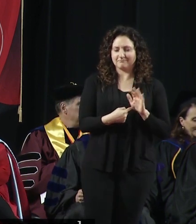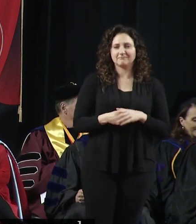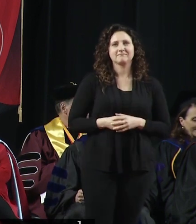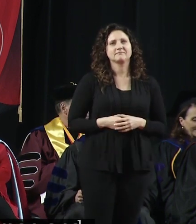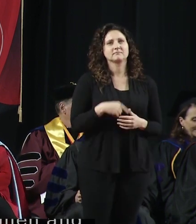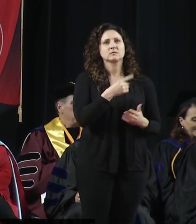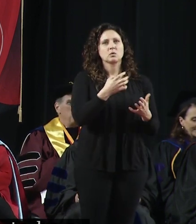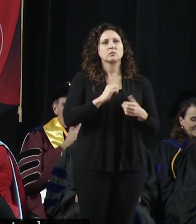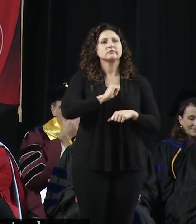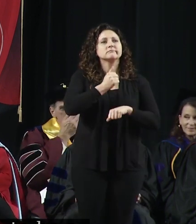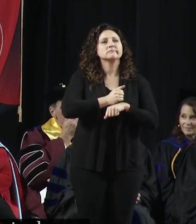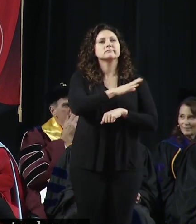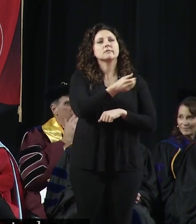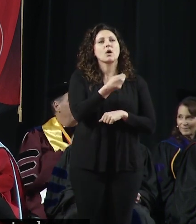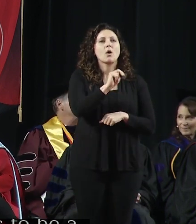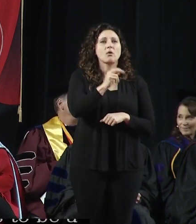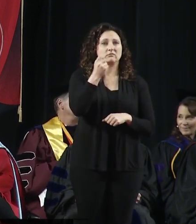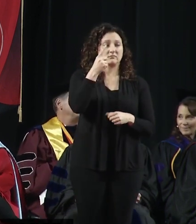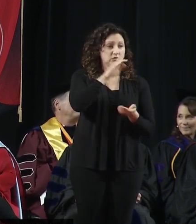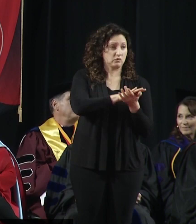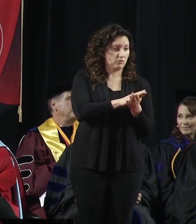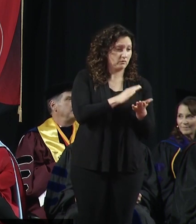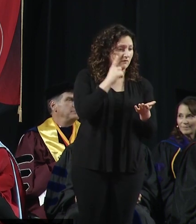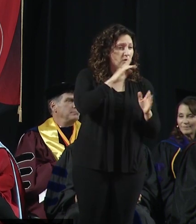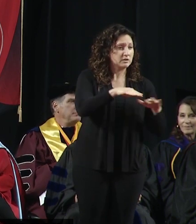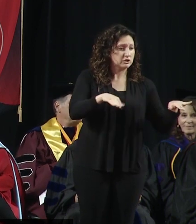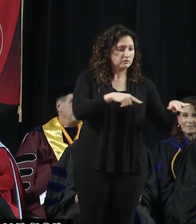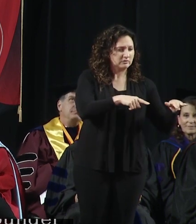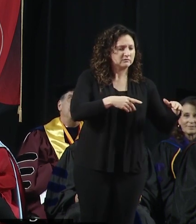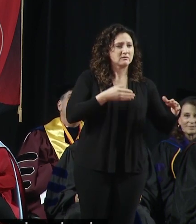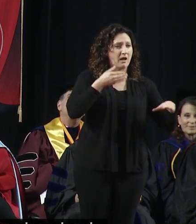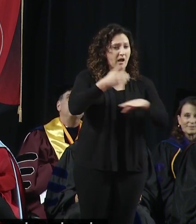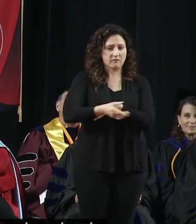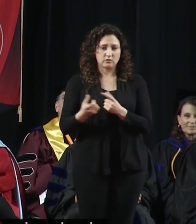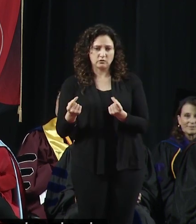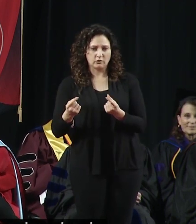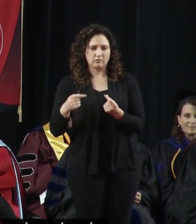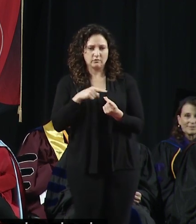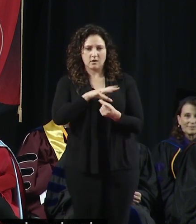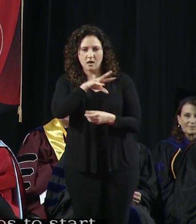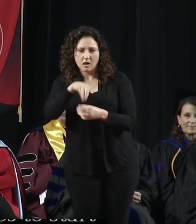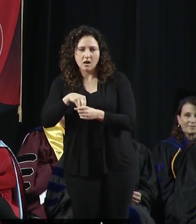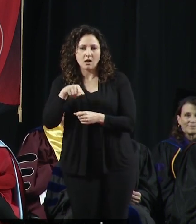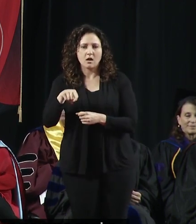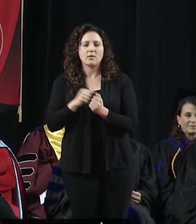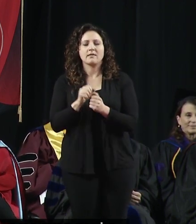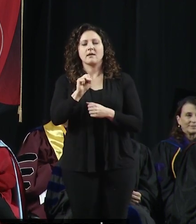own after-school program to help minority children gain experience with STEM.